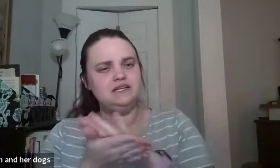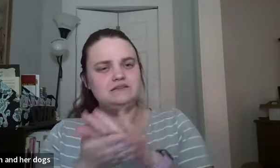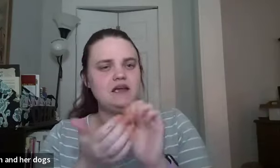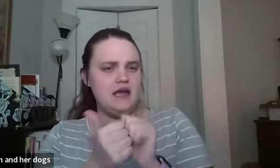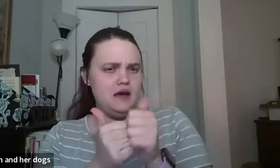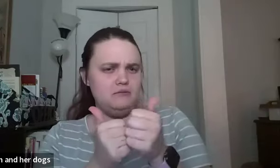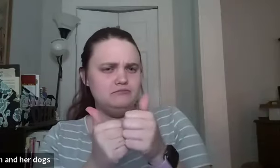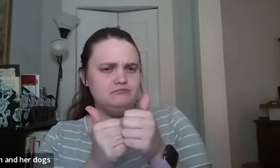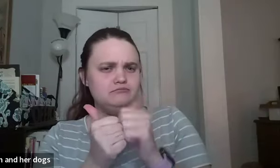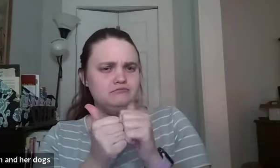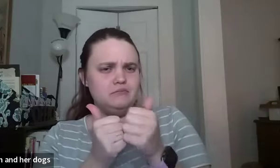clean how. How.